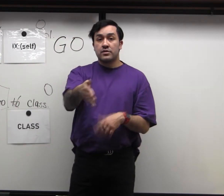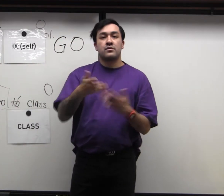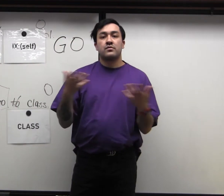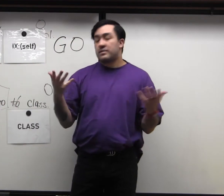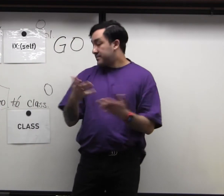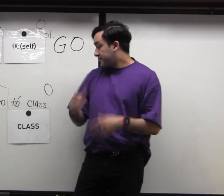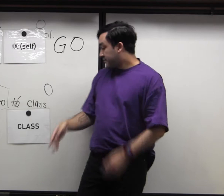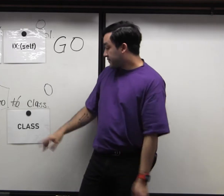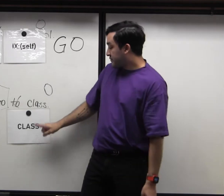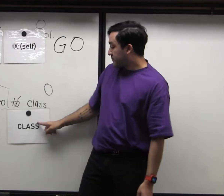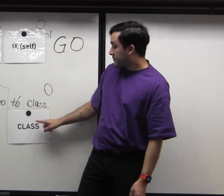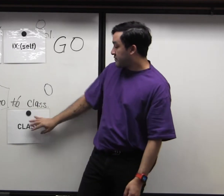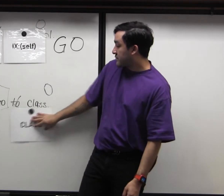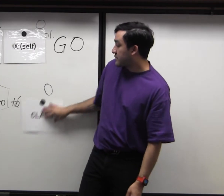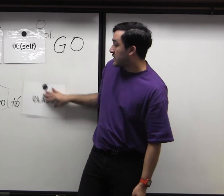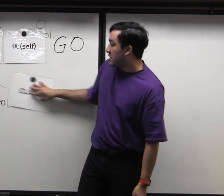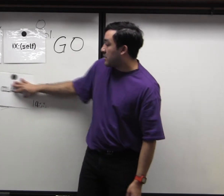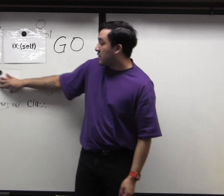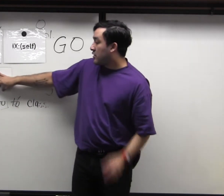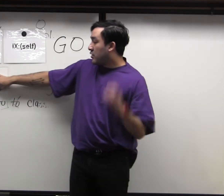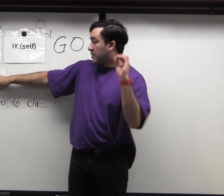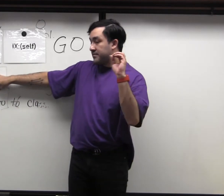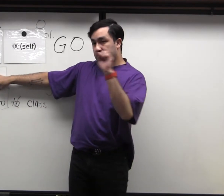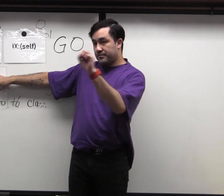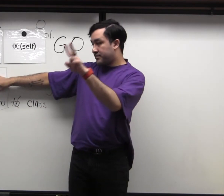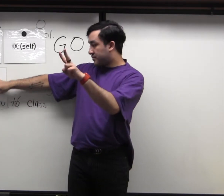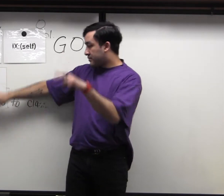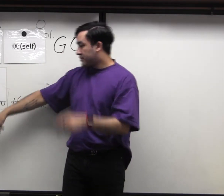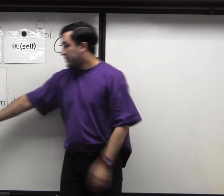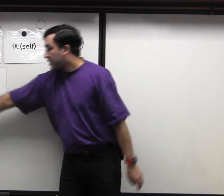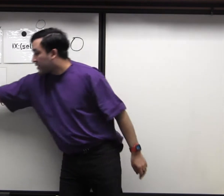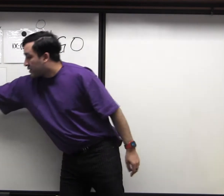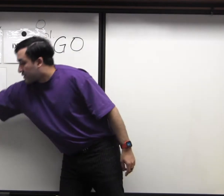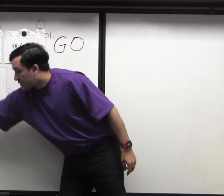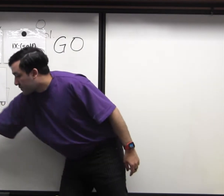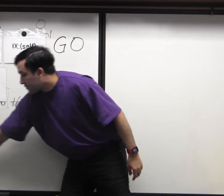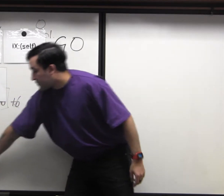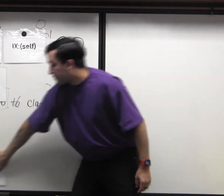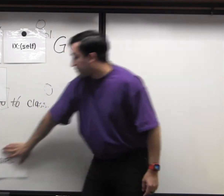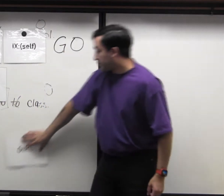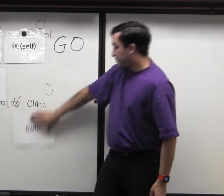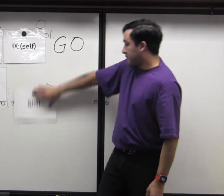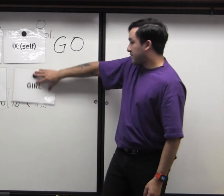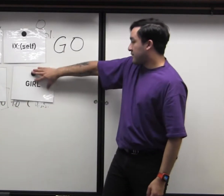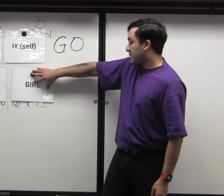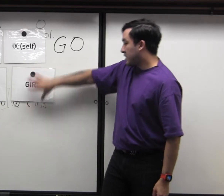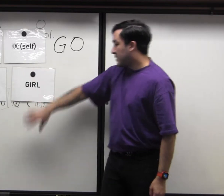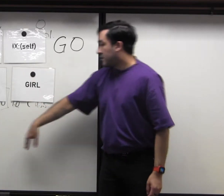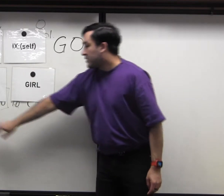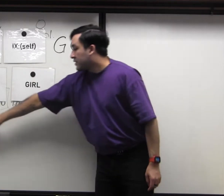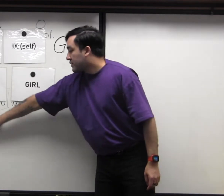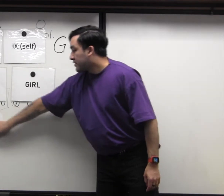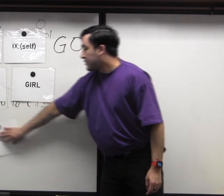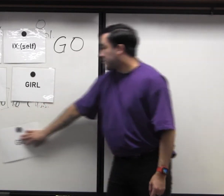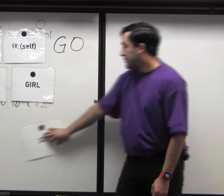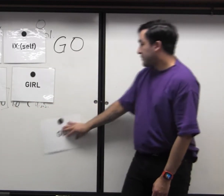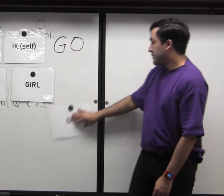always goes first, and then we just follow our object, subject, verb. So we have our object, our subject, and our